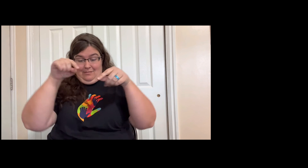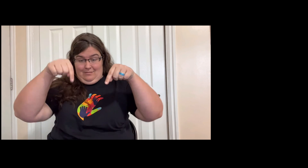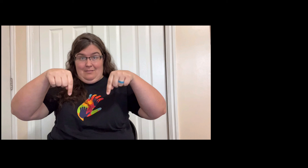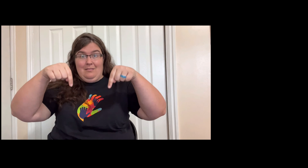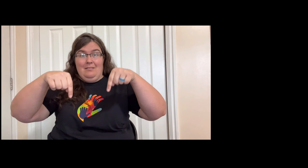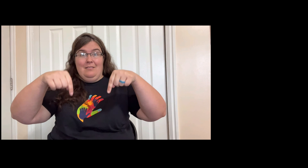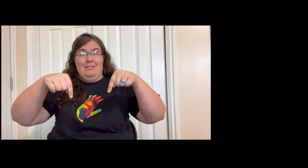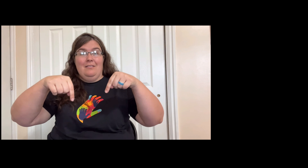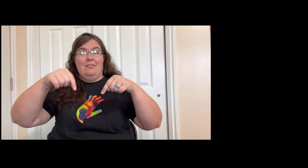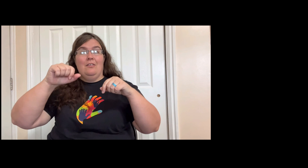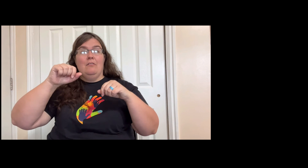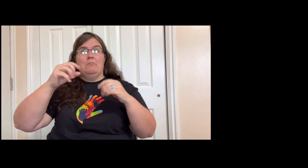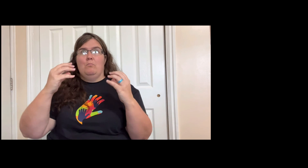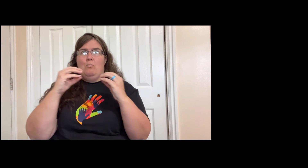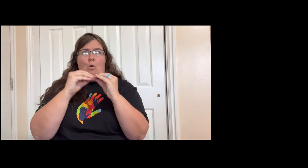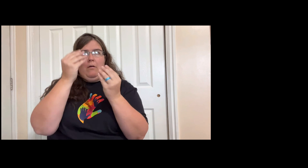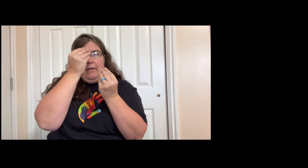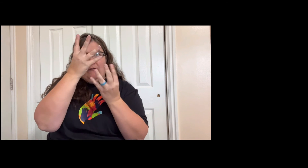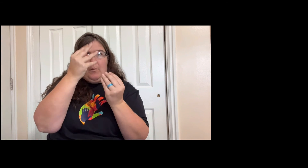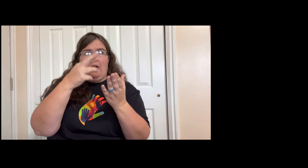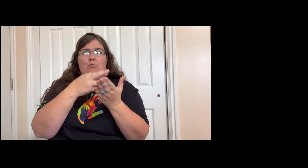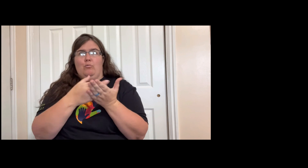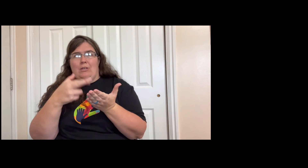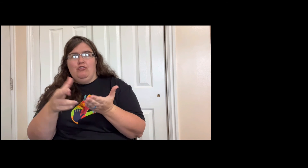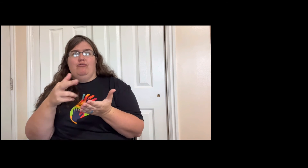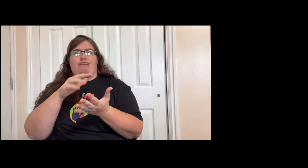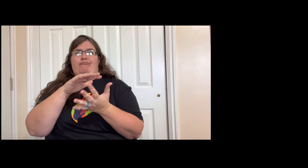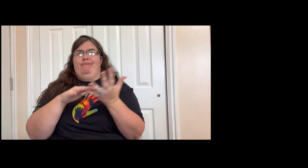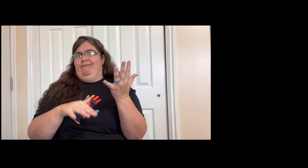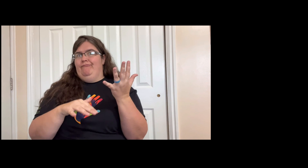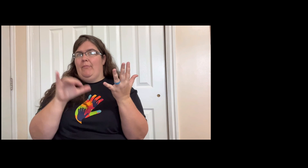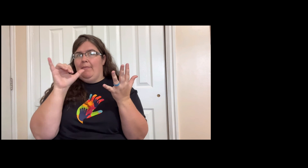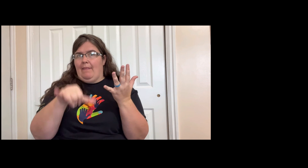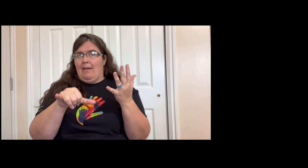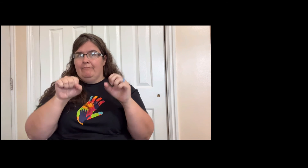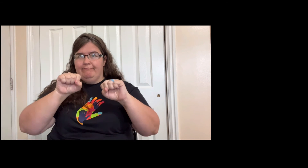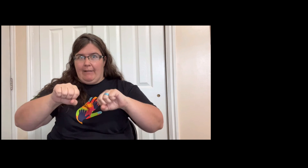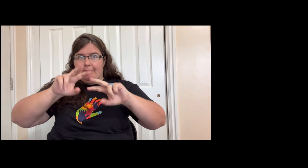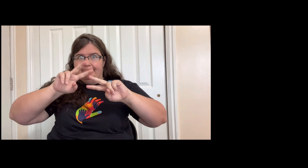links below so that you can research and learn more about this fascinating sign language yourself.